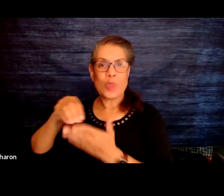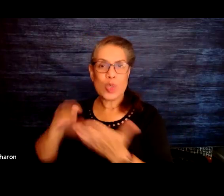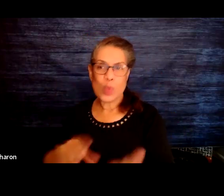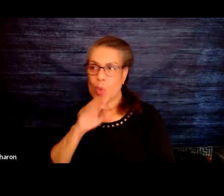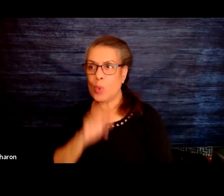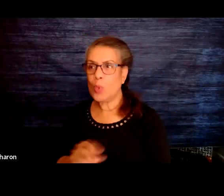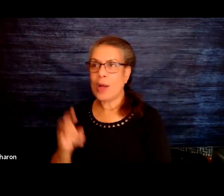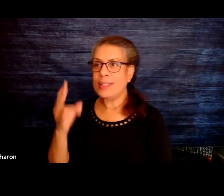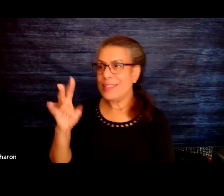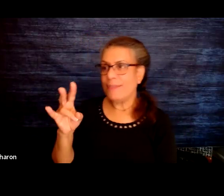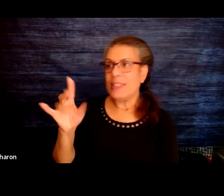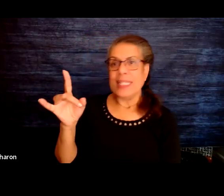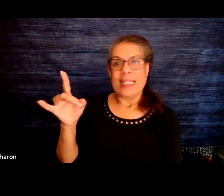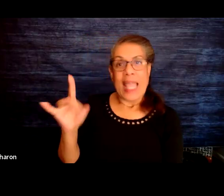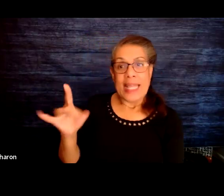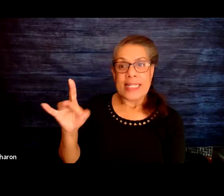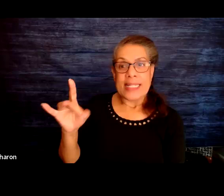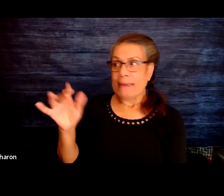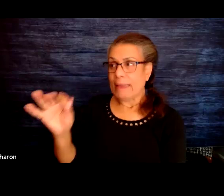mass core component.